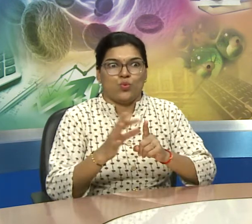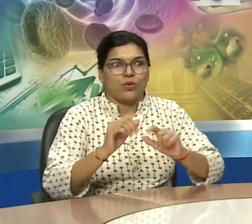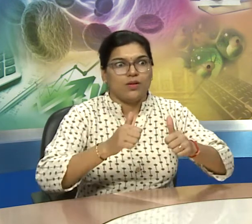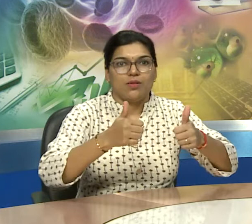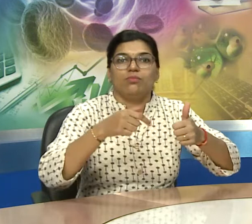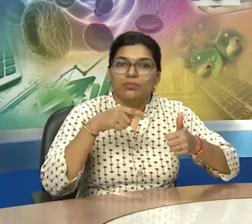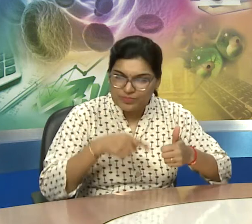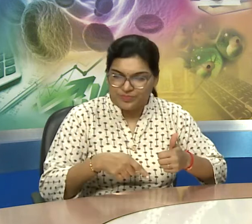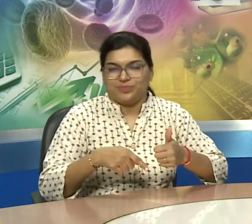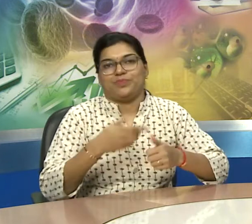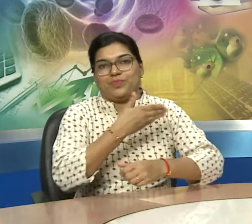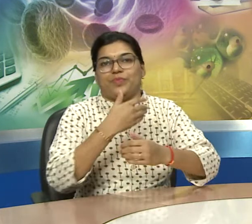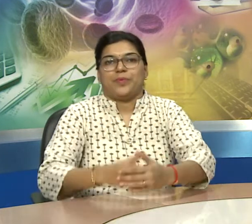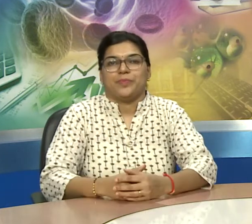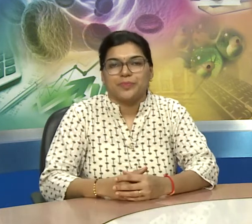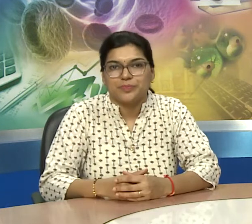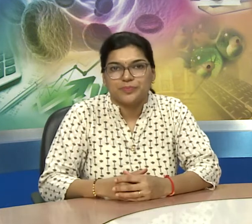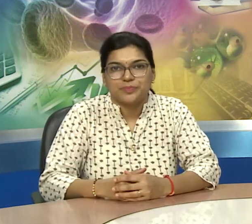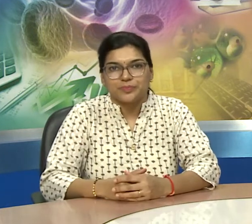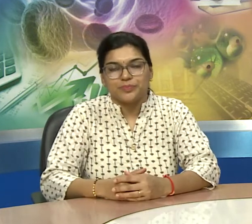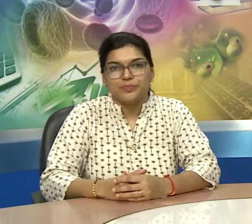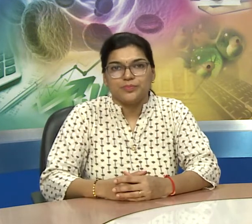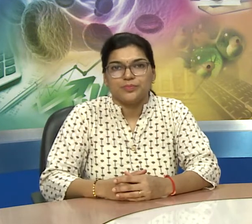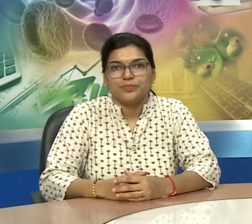their food.